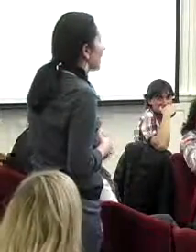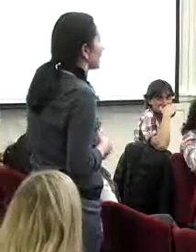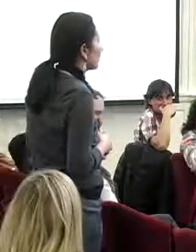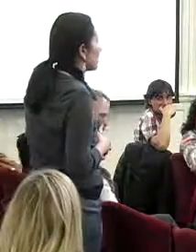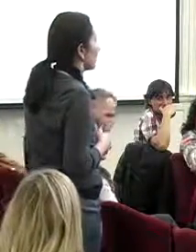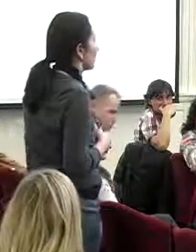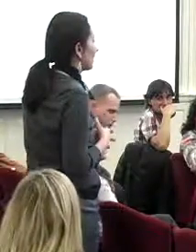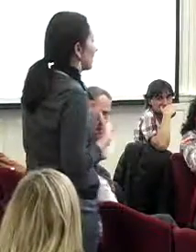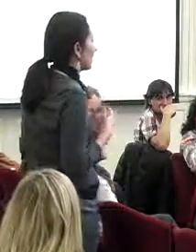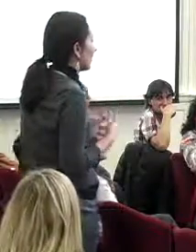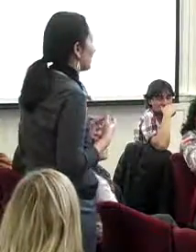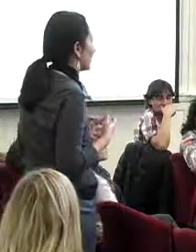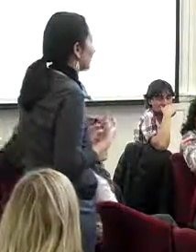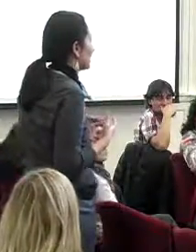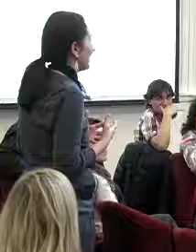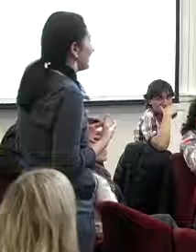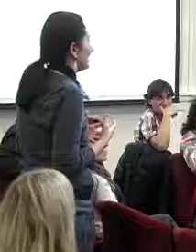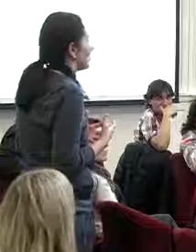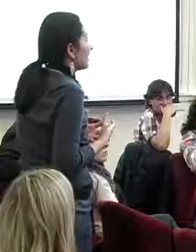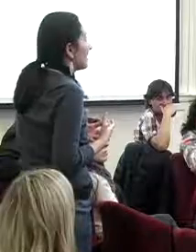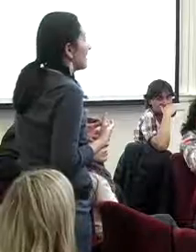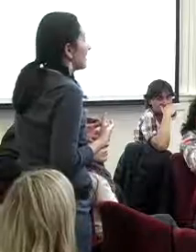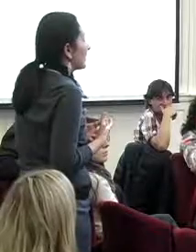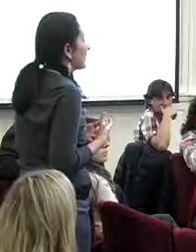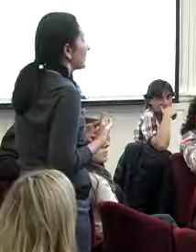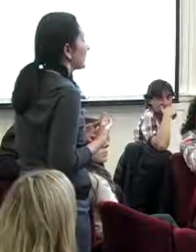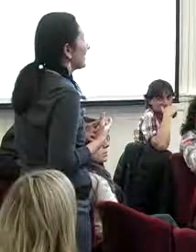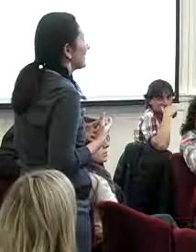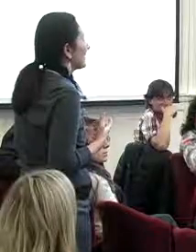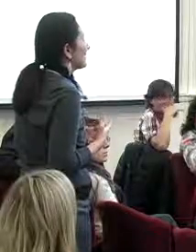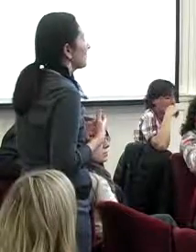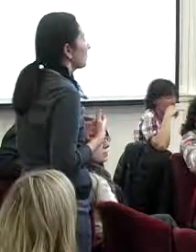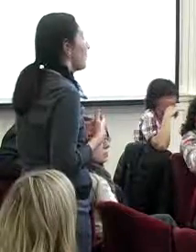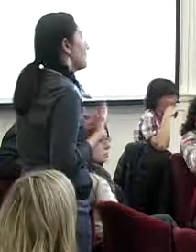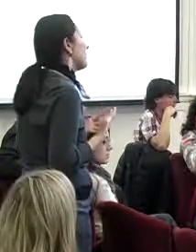but I've often wondered, because women are the only,